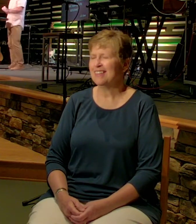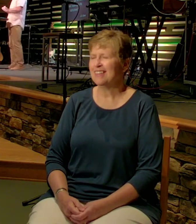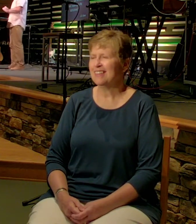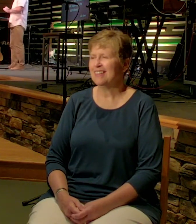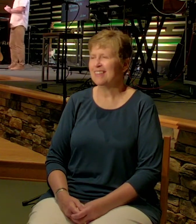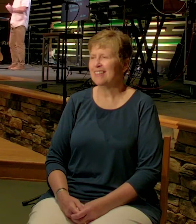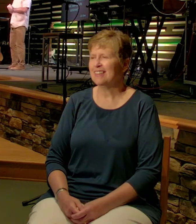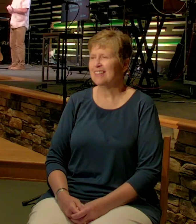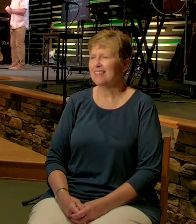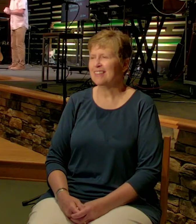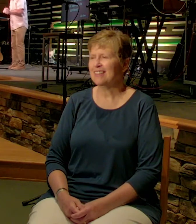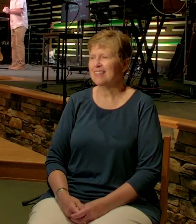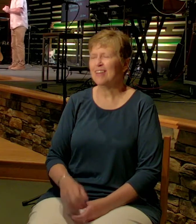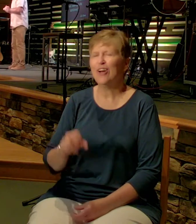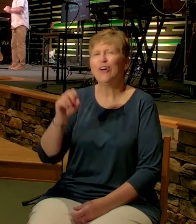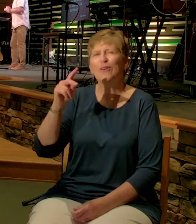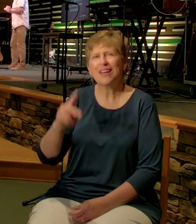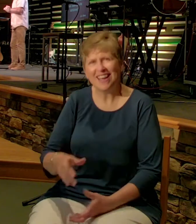Okay.